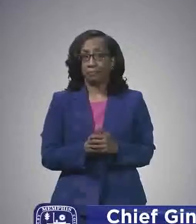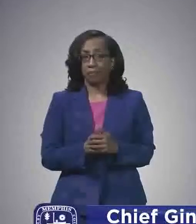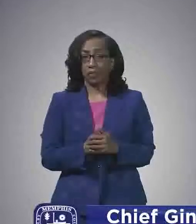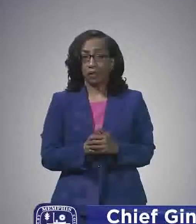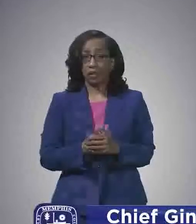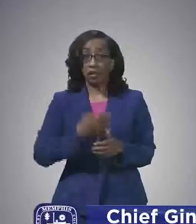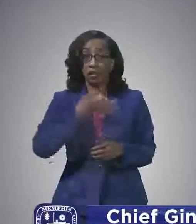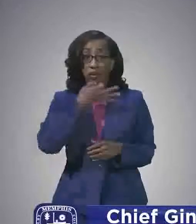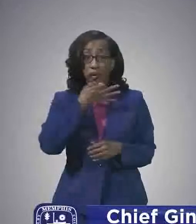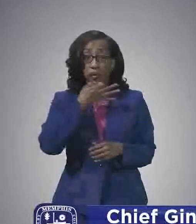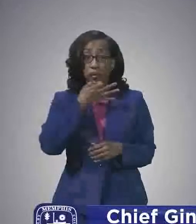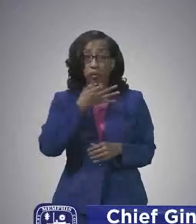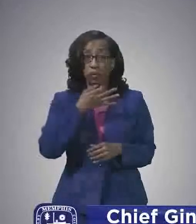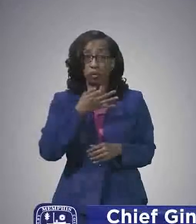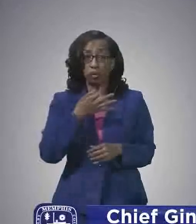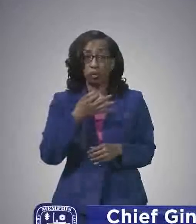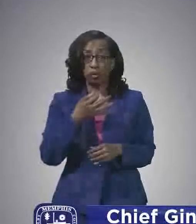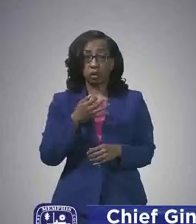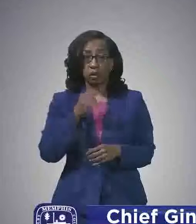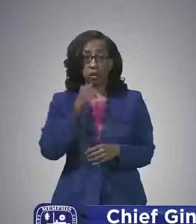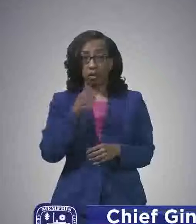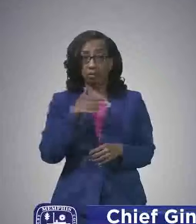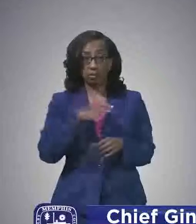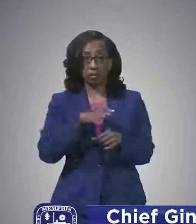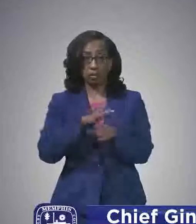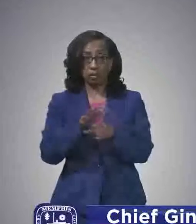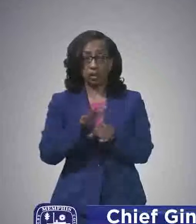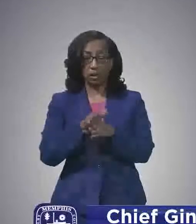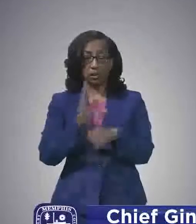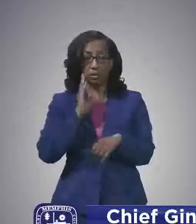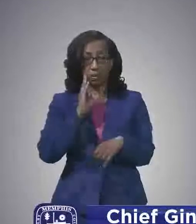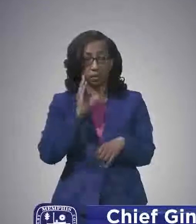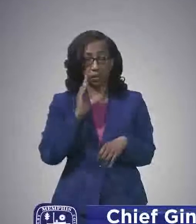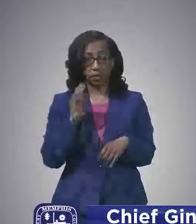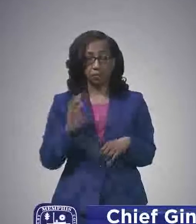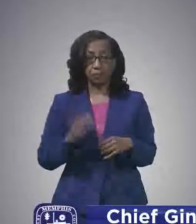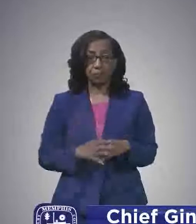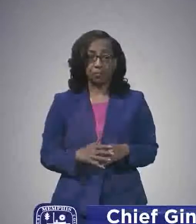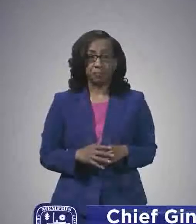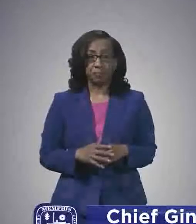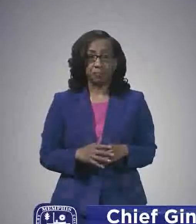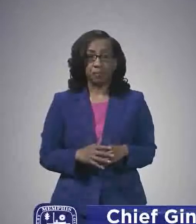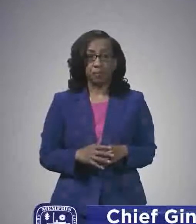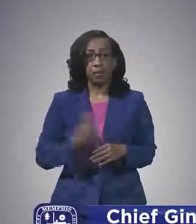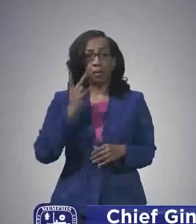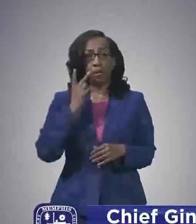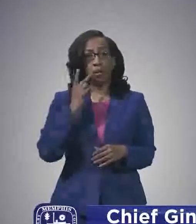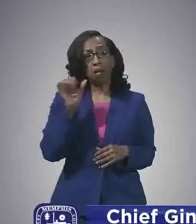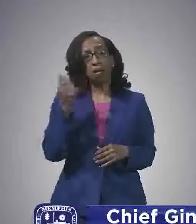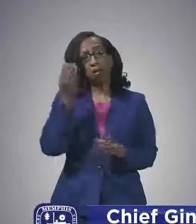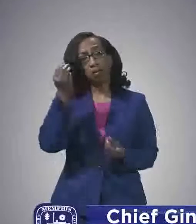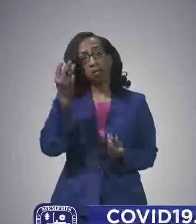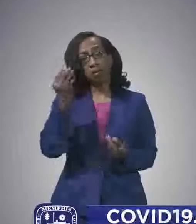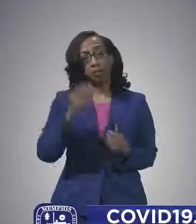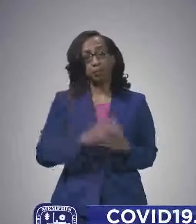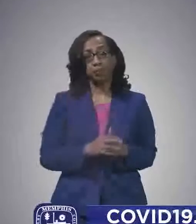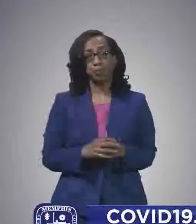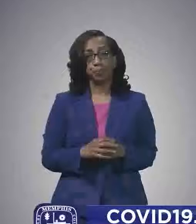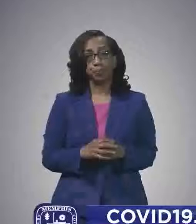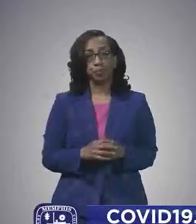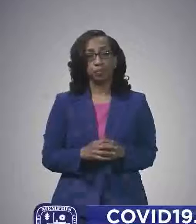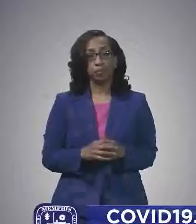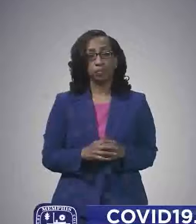capacity in our system. One of the things I'm looking at, just a little information here,